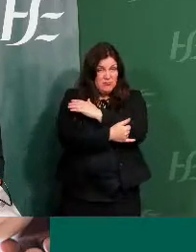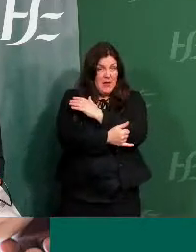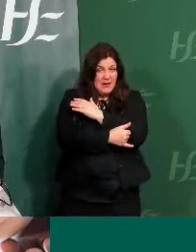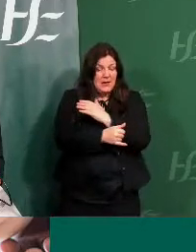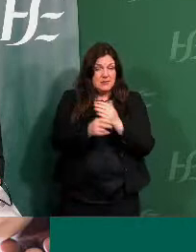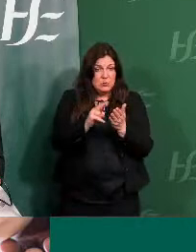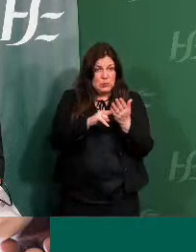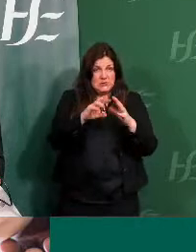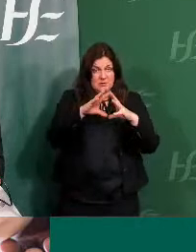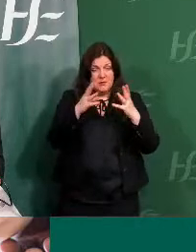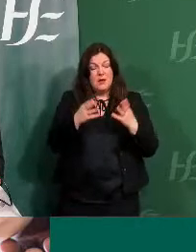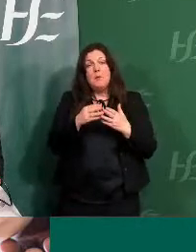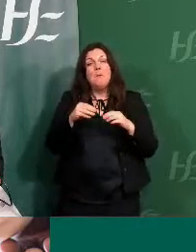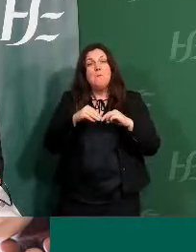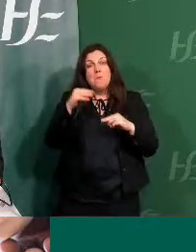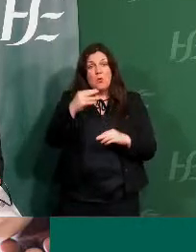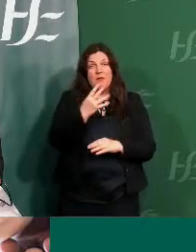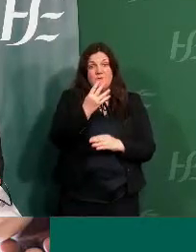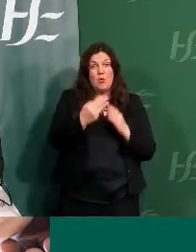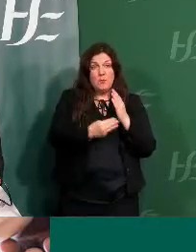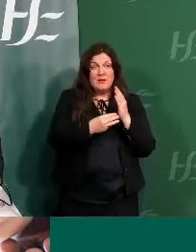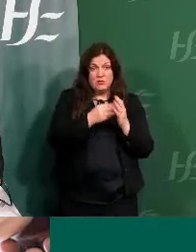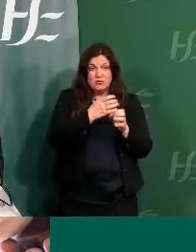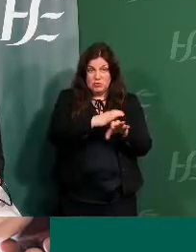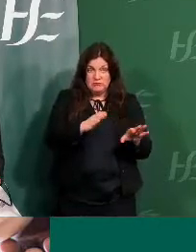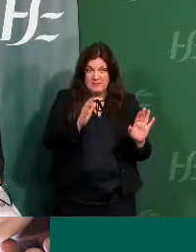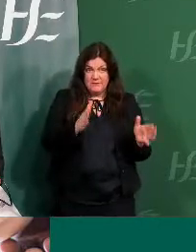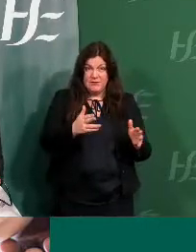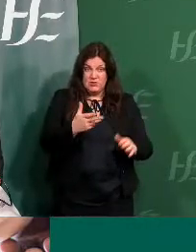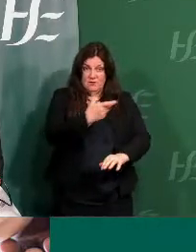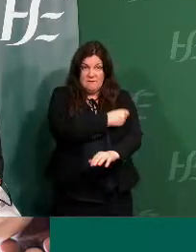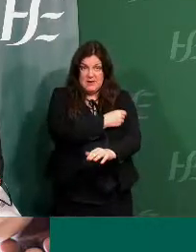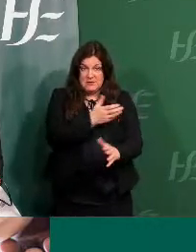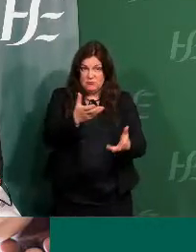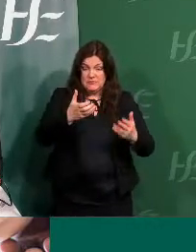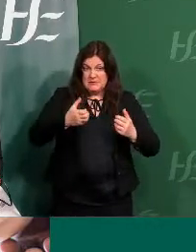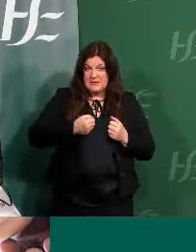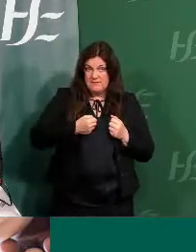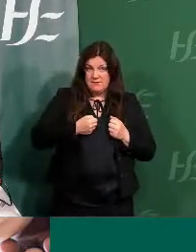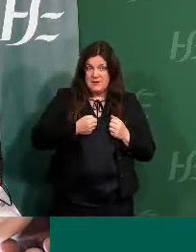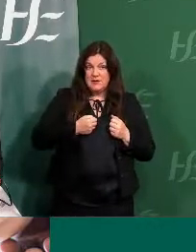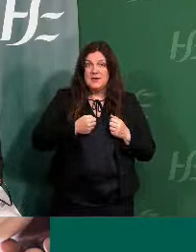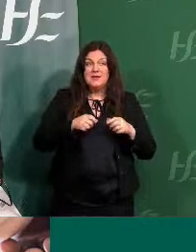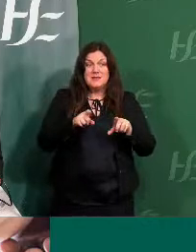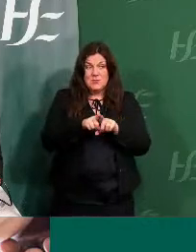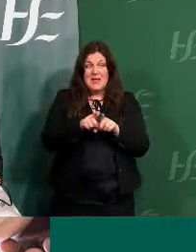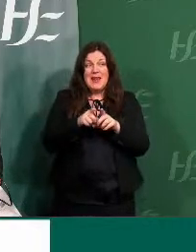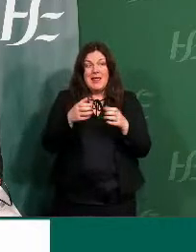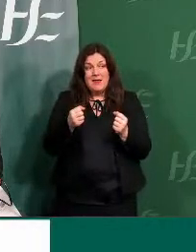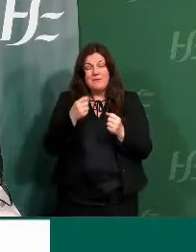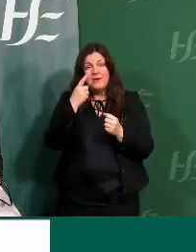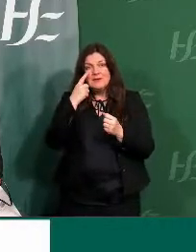million children in America have already been vaccinated with this vaccine, as well as obviously all the pre-licensure studies.